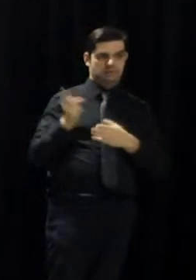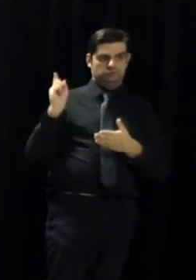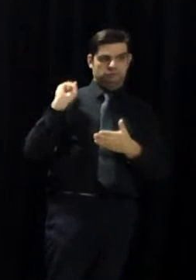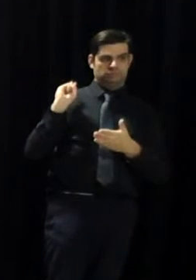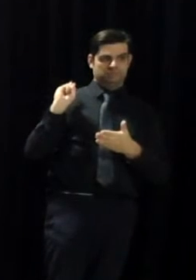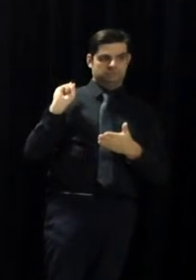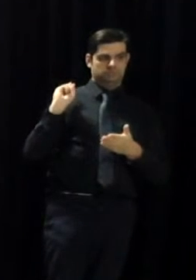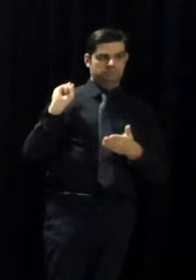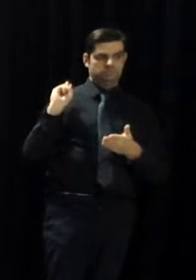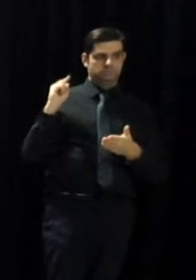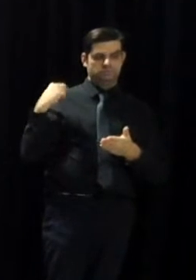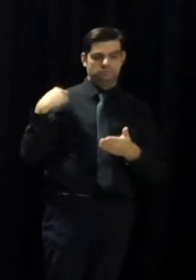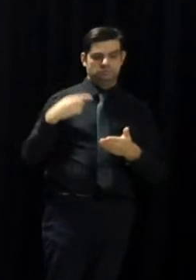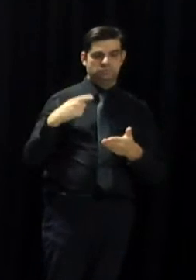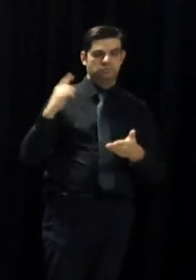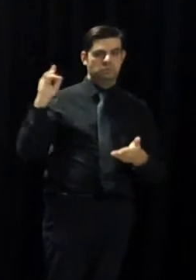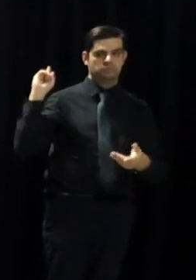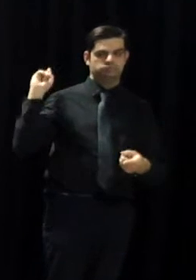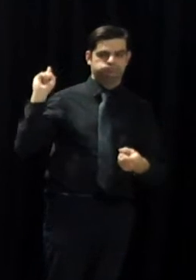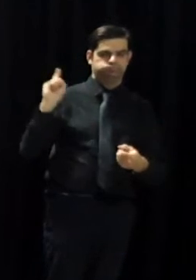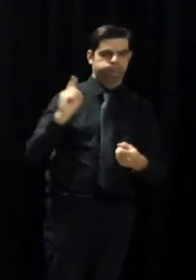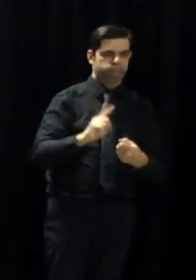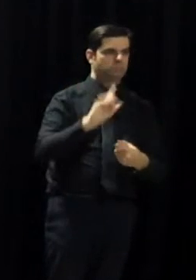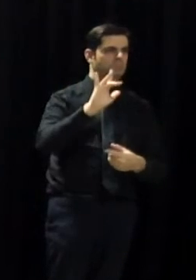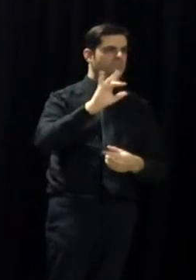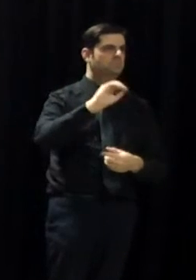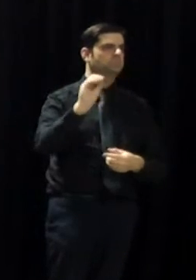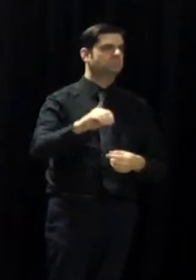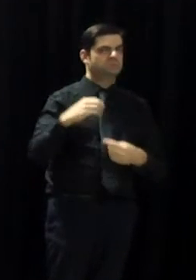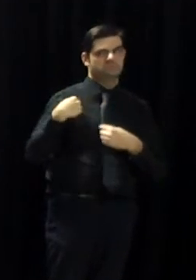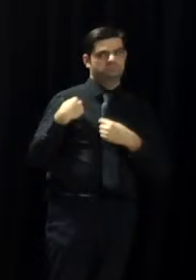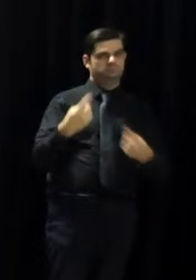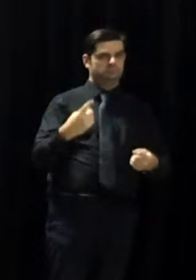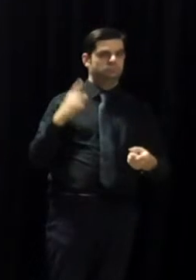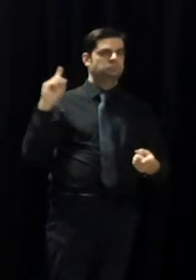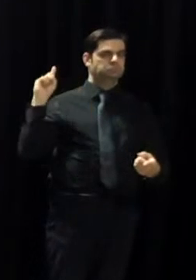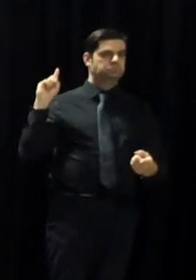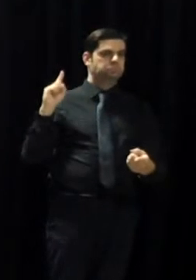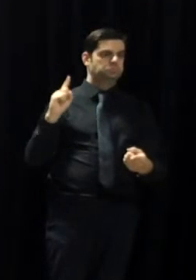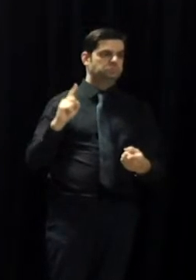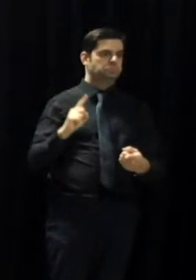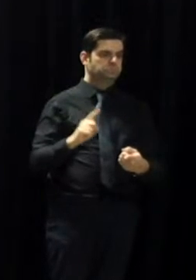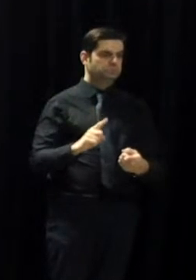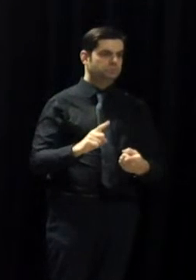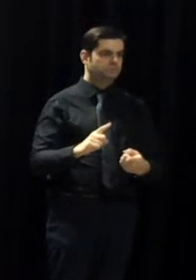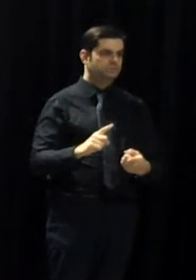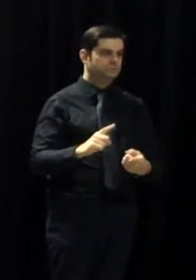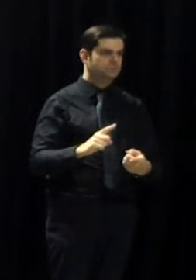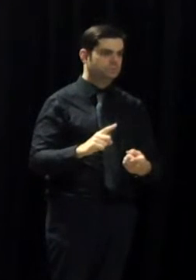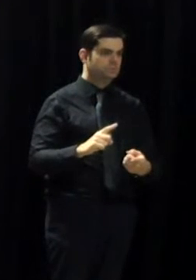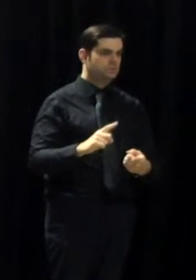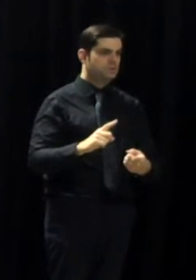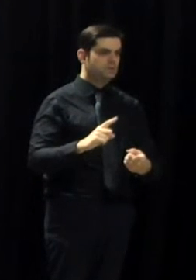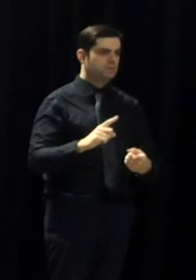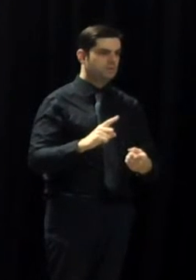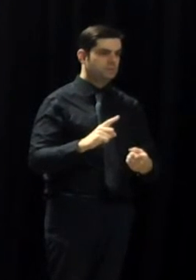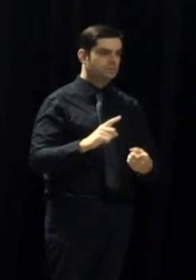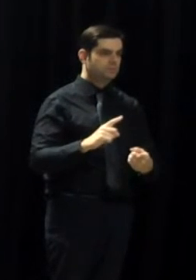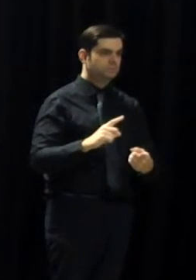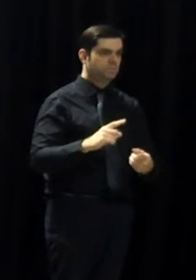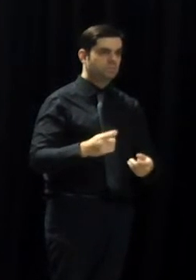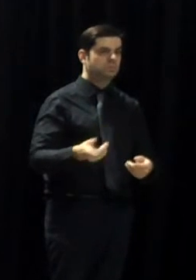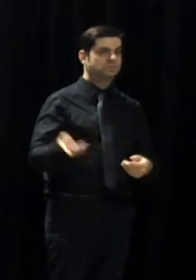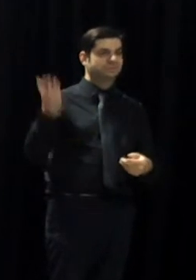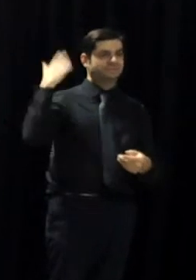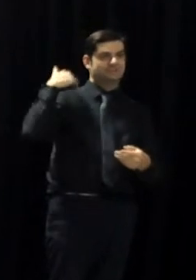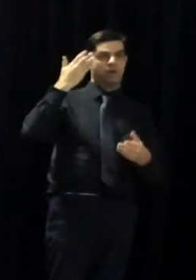good news. We haven't seen a drop in a week over week since the Halloween surge. It looks like tomorrow is going